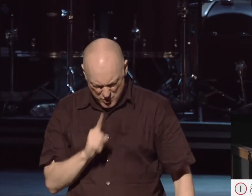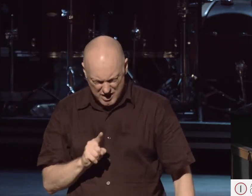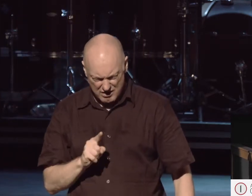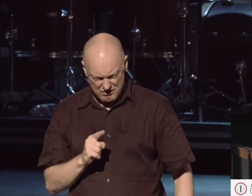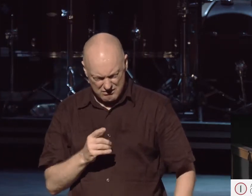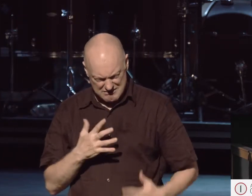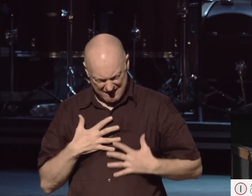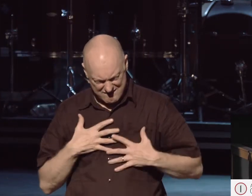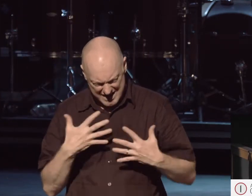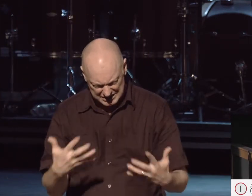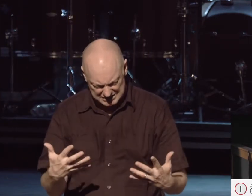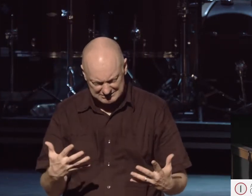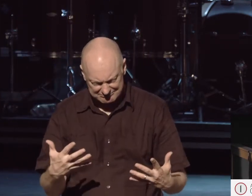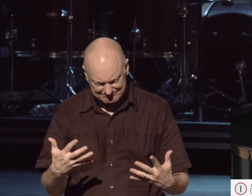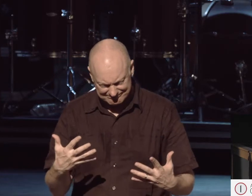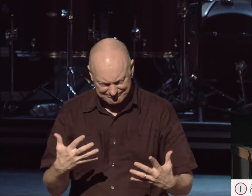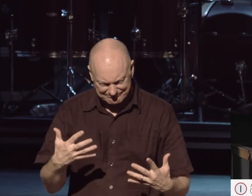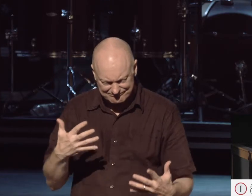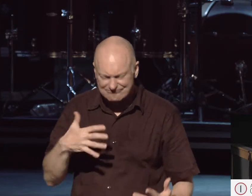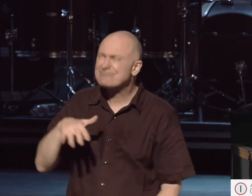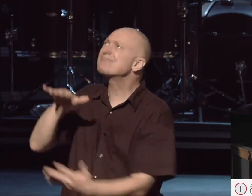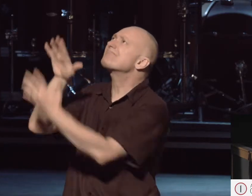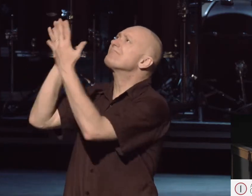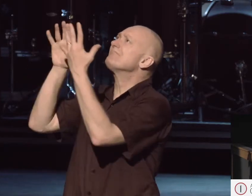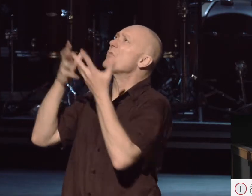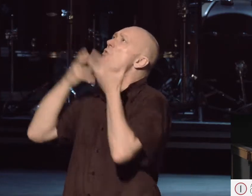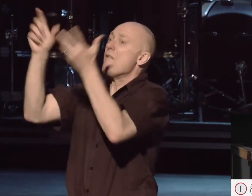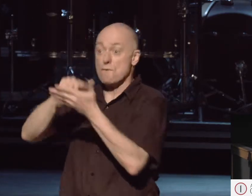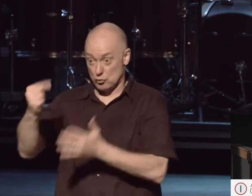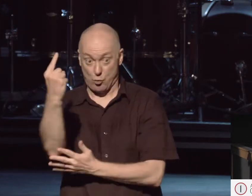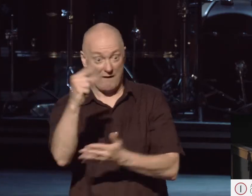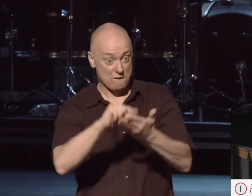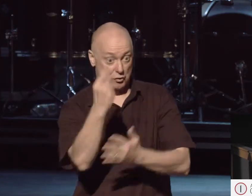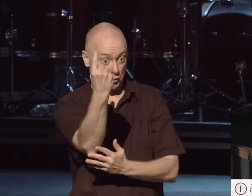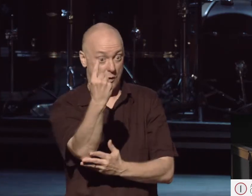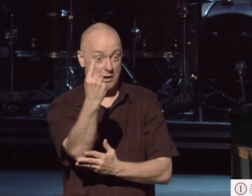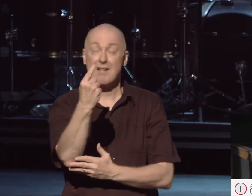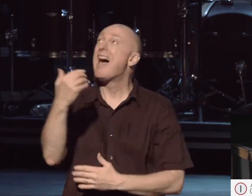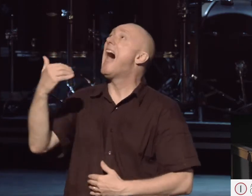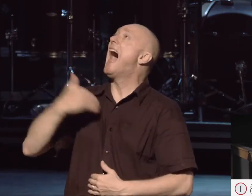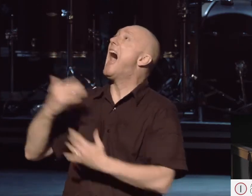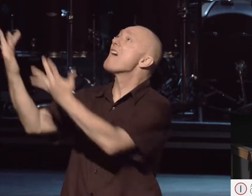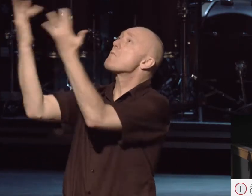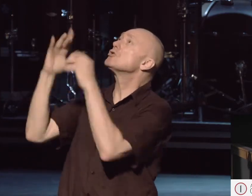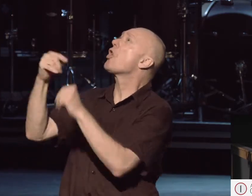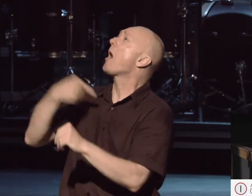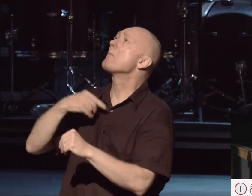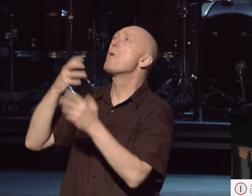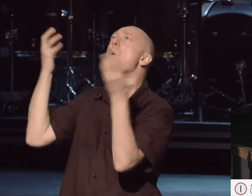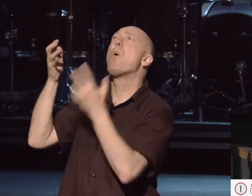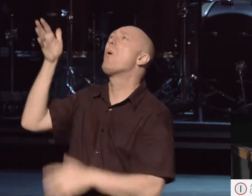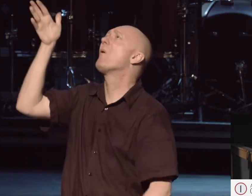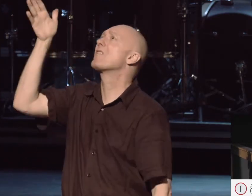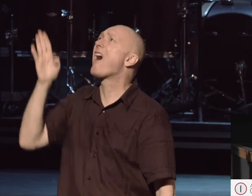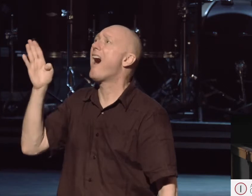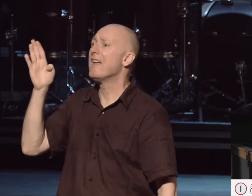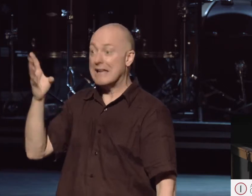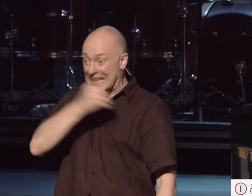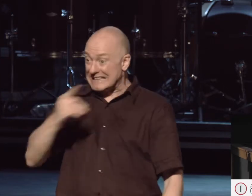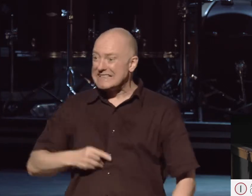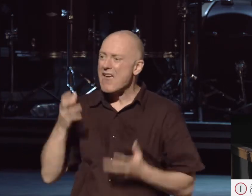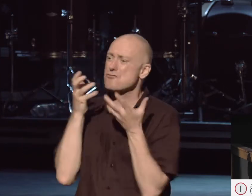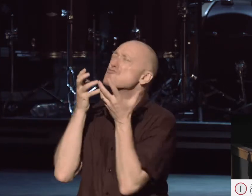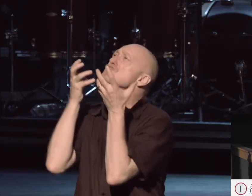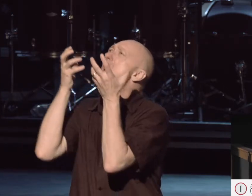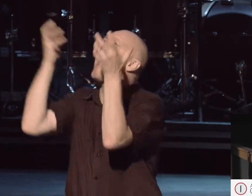one place I'm going. I'm going for the mercy of God, and I cry out for it. Look at verse 1. Have mercy on me, O God. David